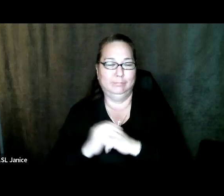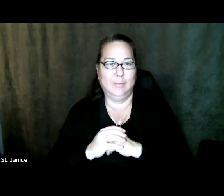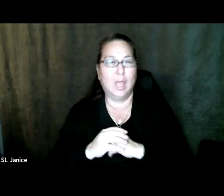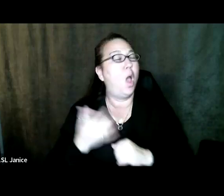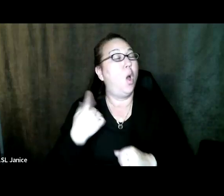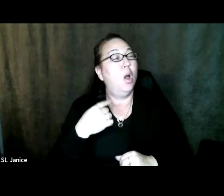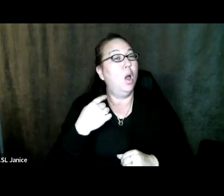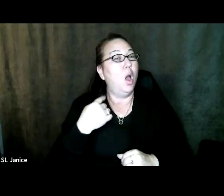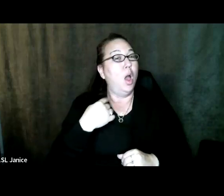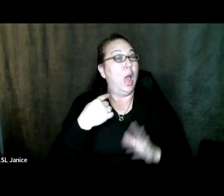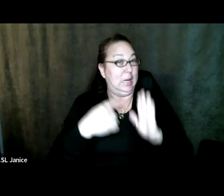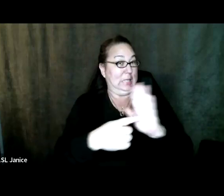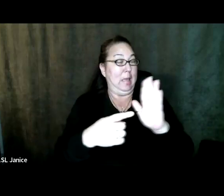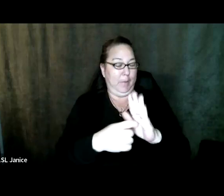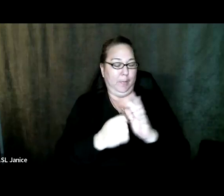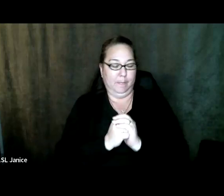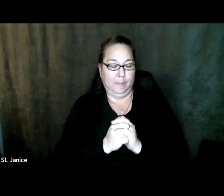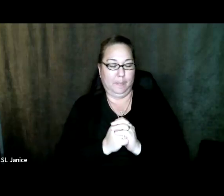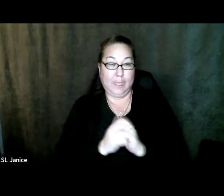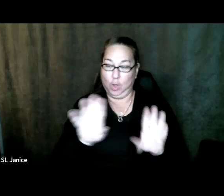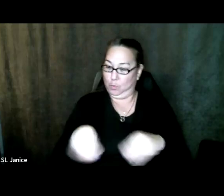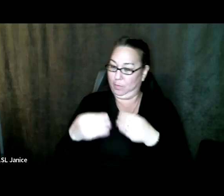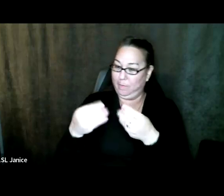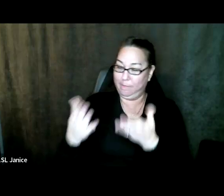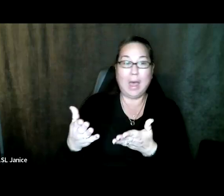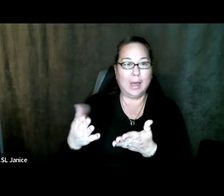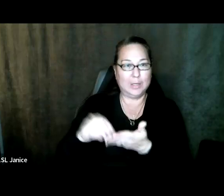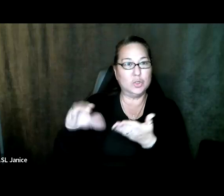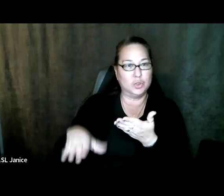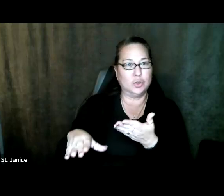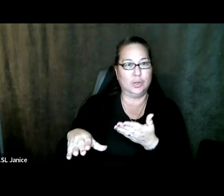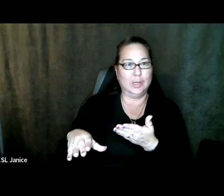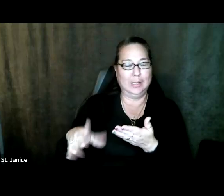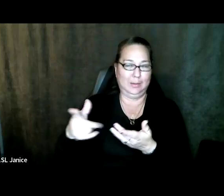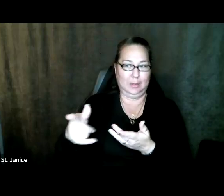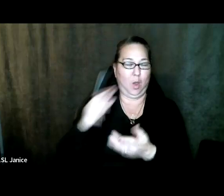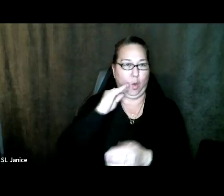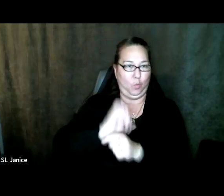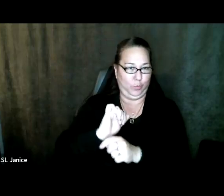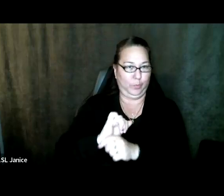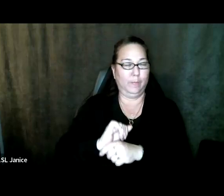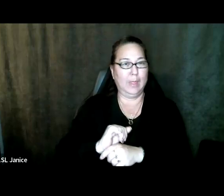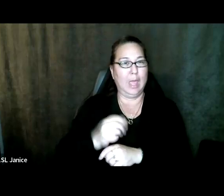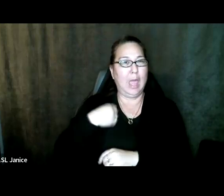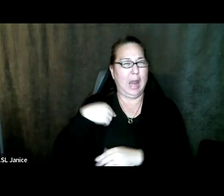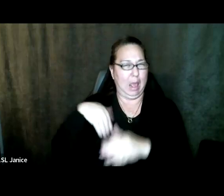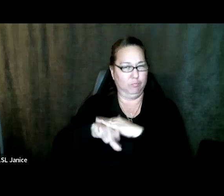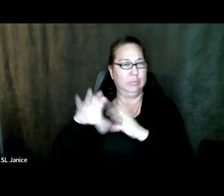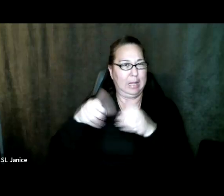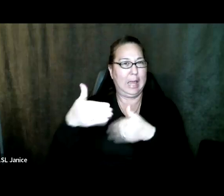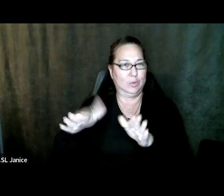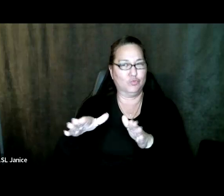for. You give a student an assignment, and I was in a class today at one of our schools where they were writing a multi-paragraph